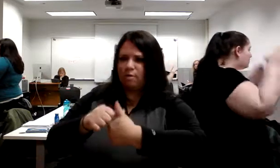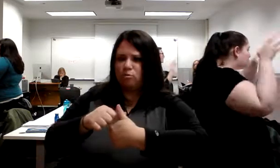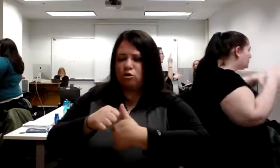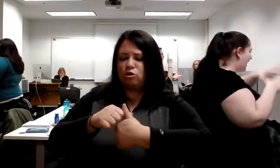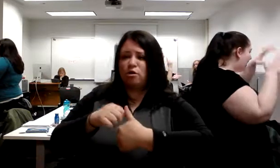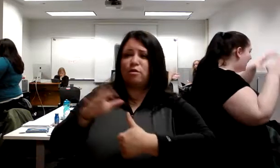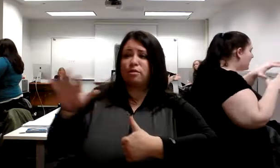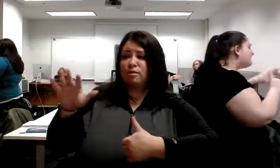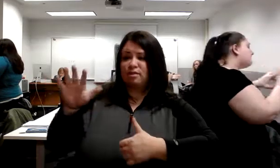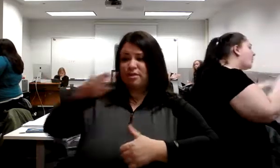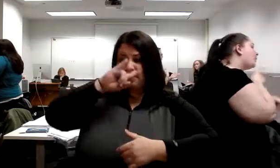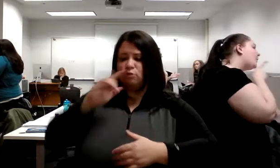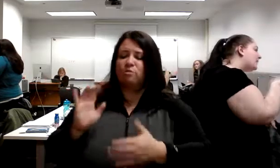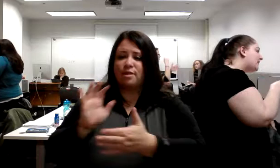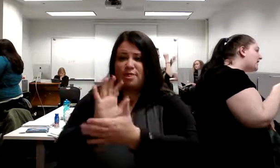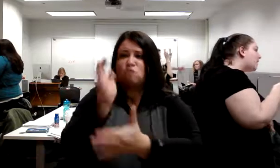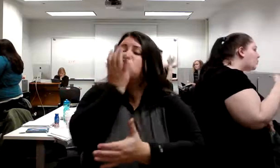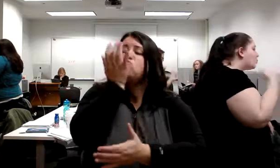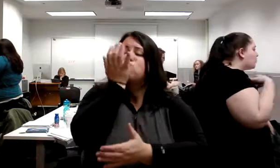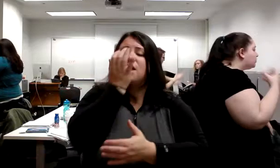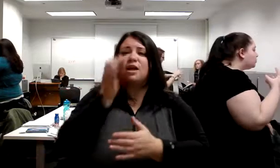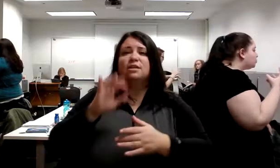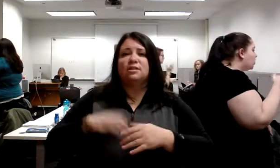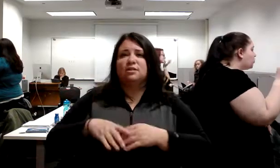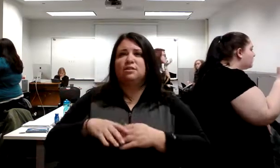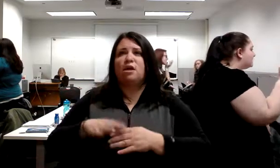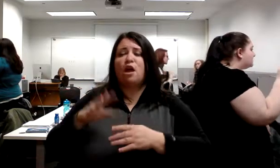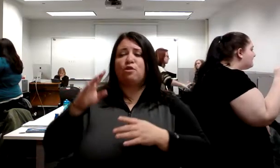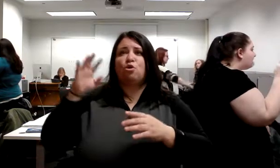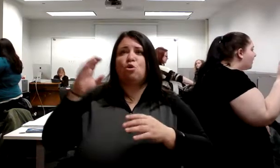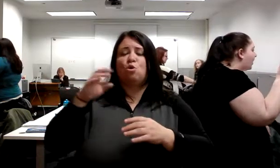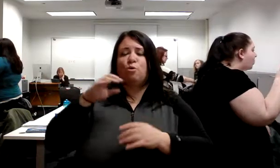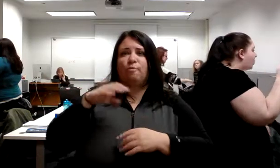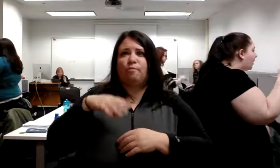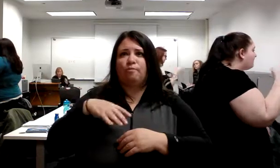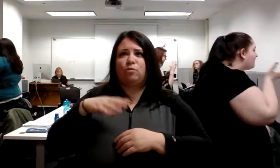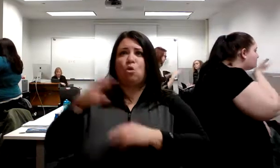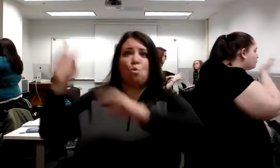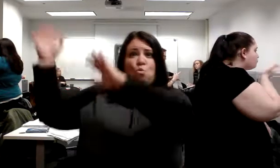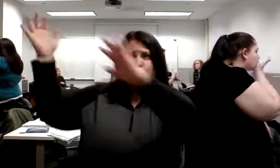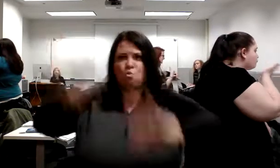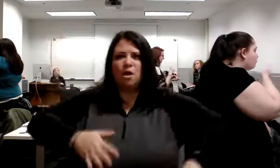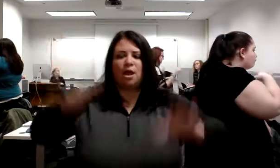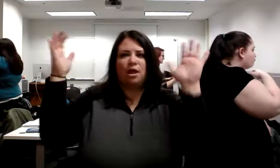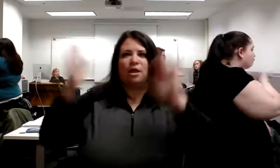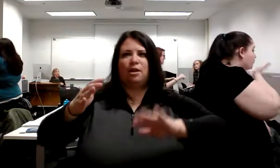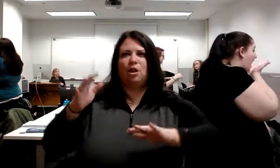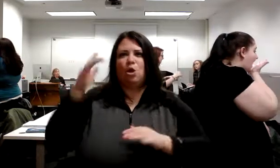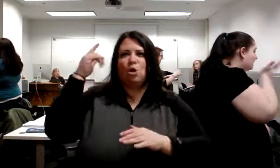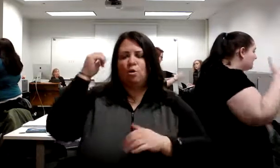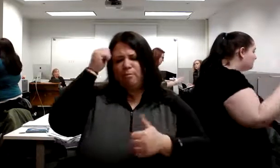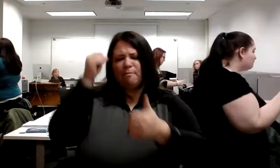grass, and it was like a big bucket of water being put in with each drop. Okay? Think about